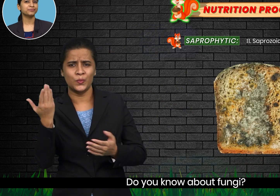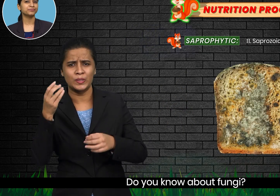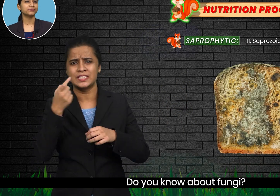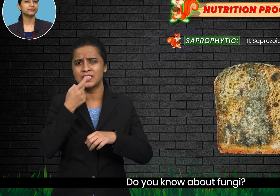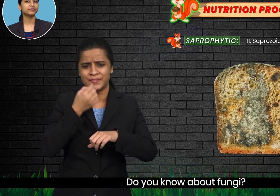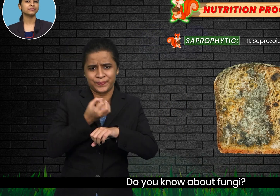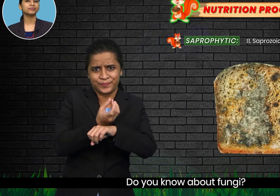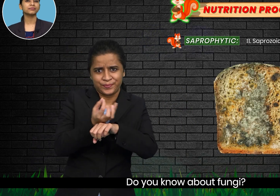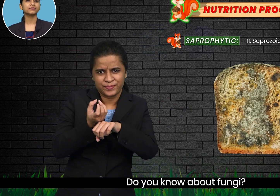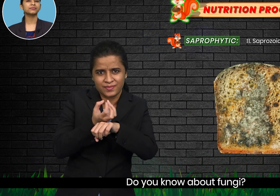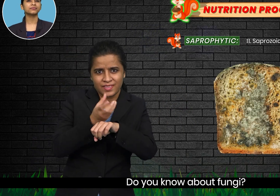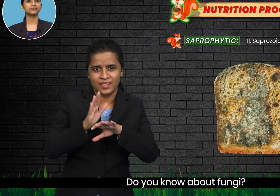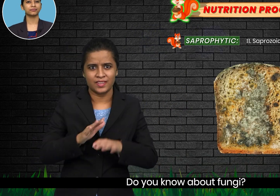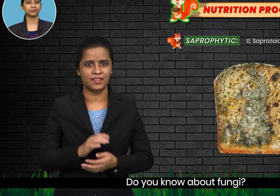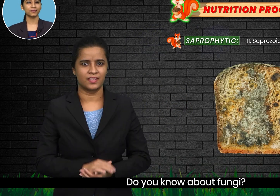fungi?